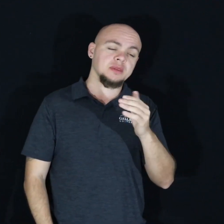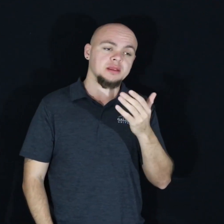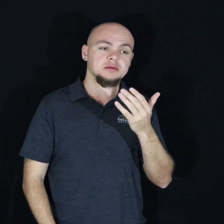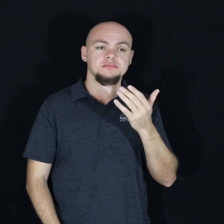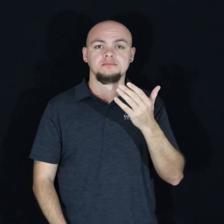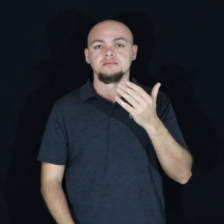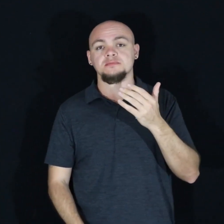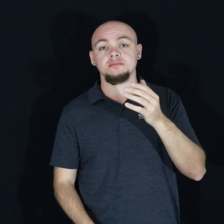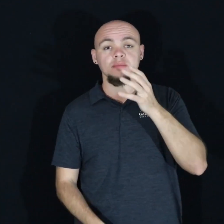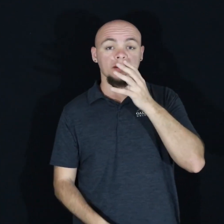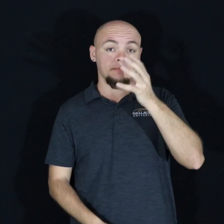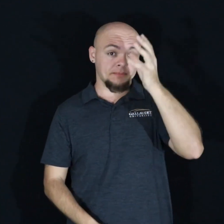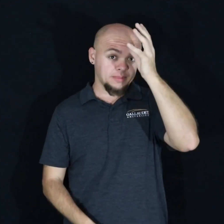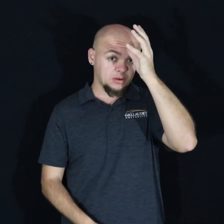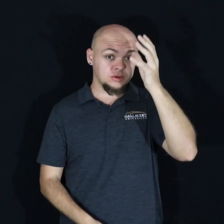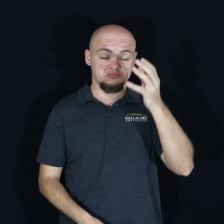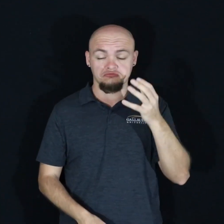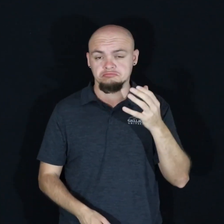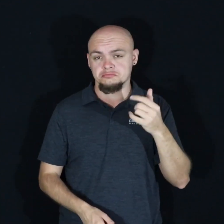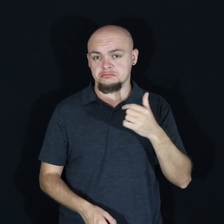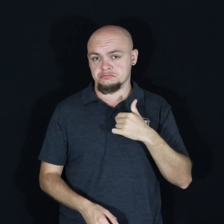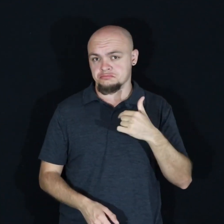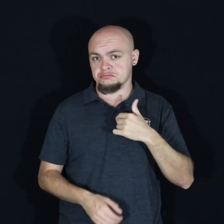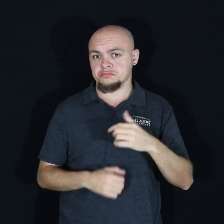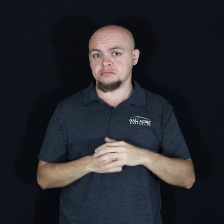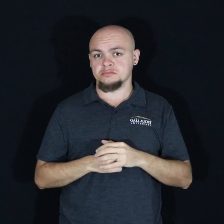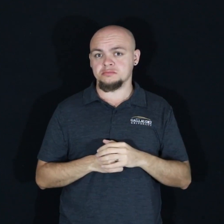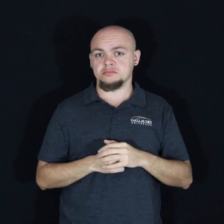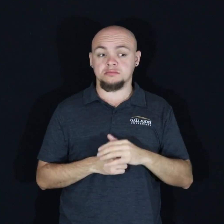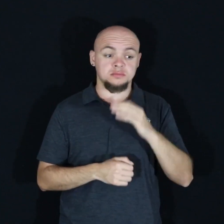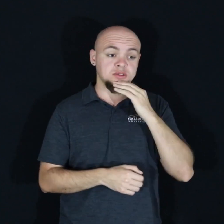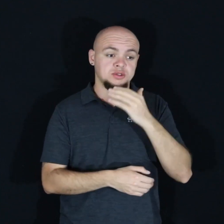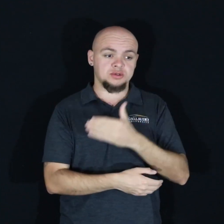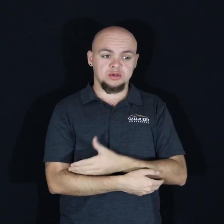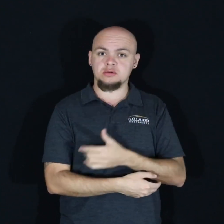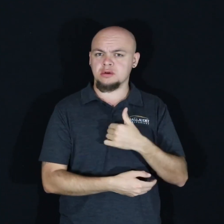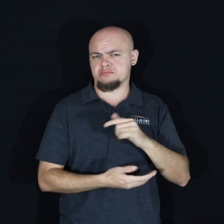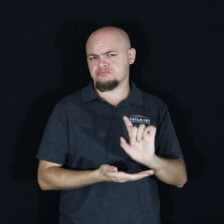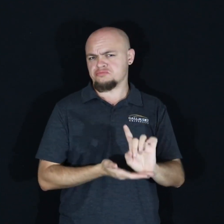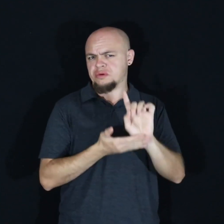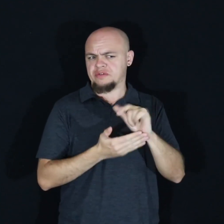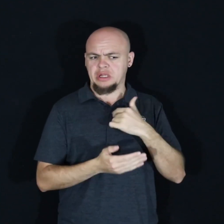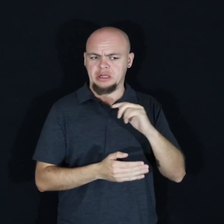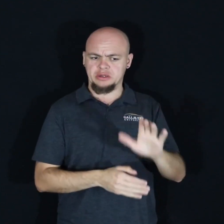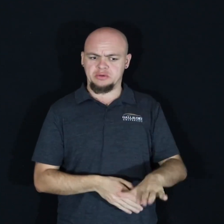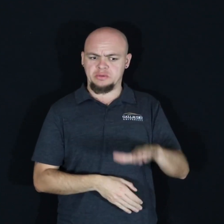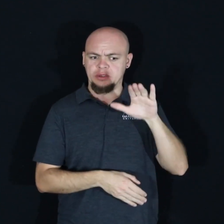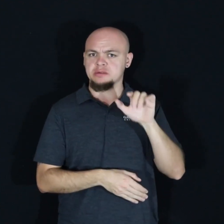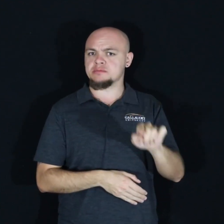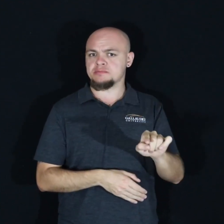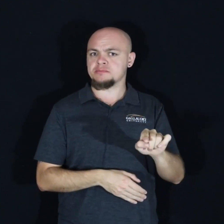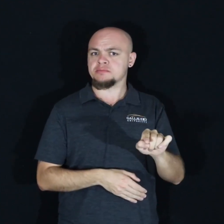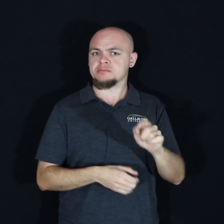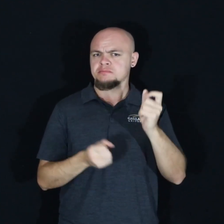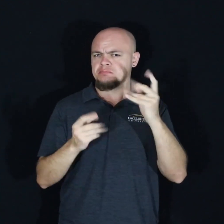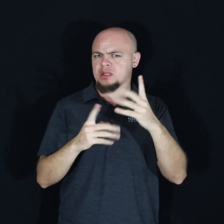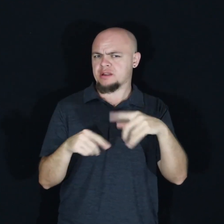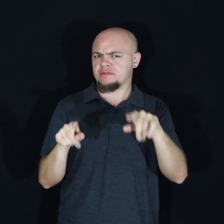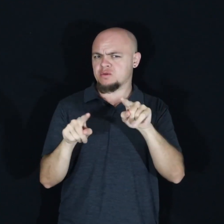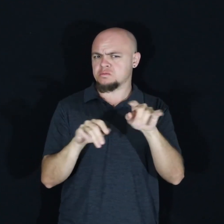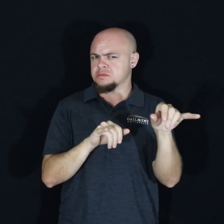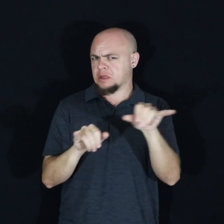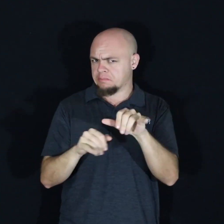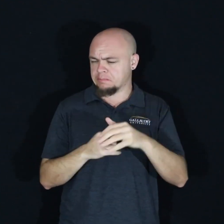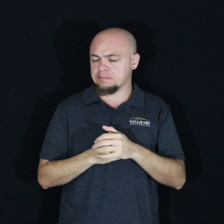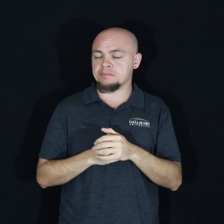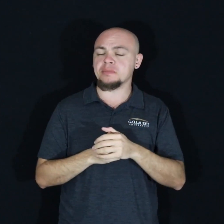as a parent with the privilege of raising a daughter, like all of you who are doing the same thing,